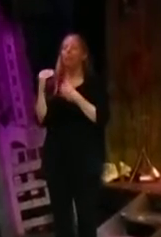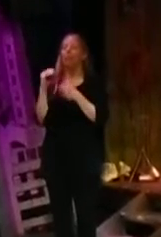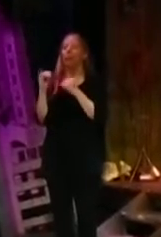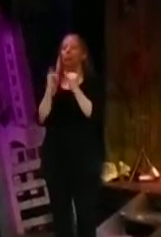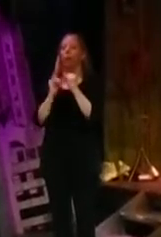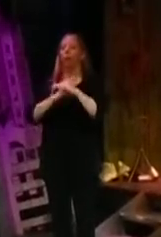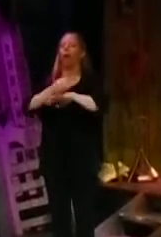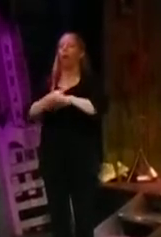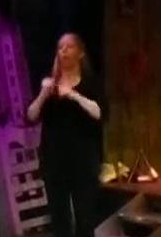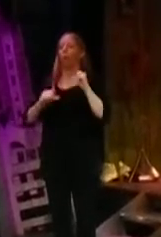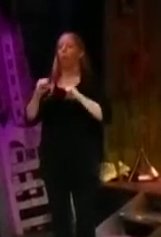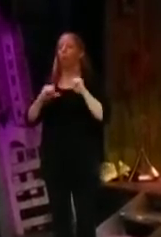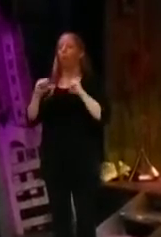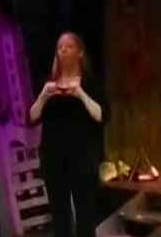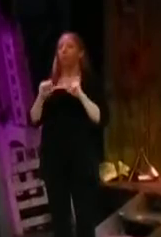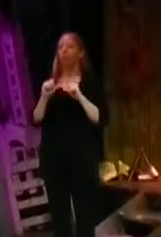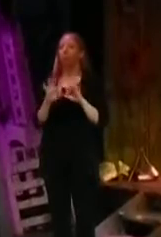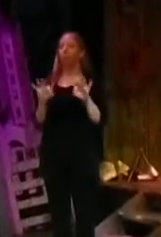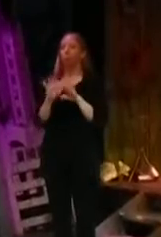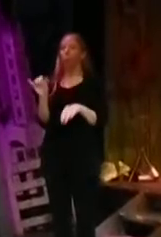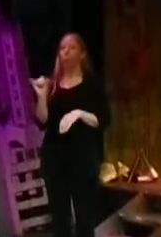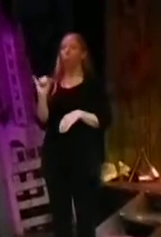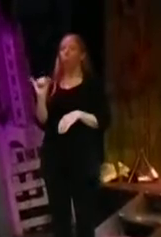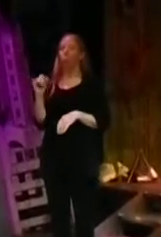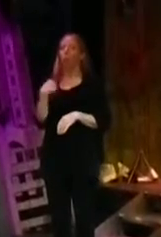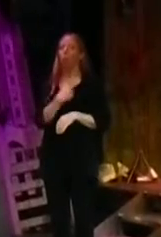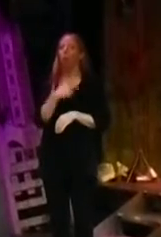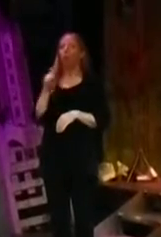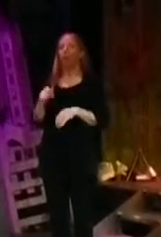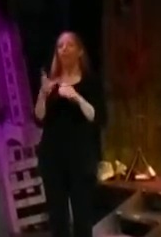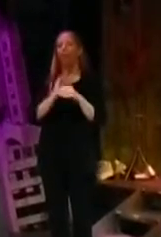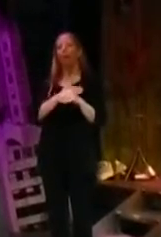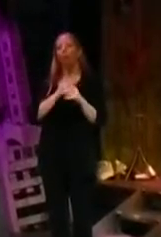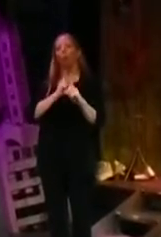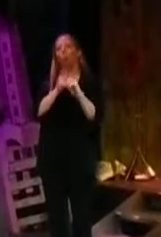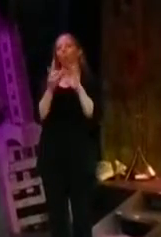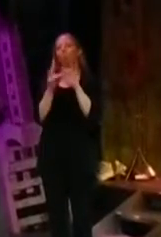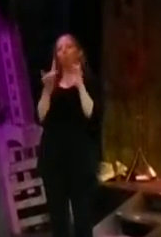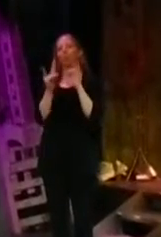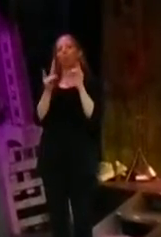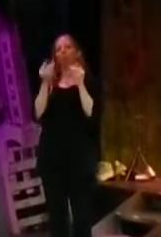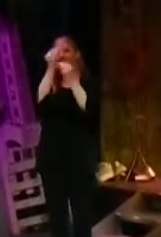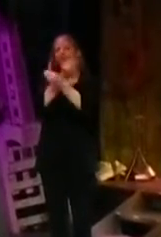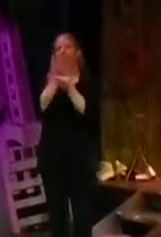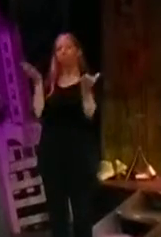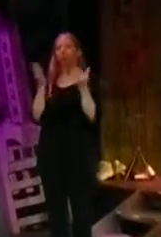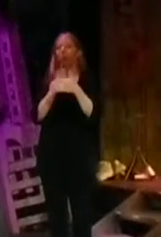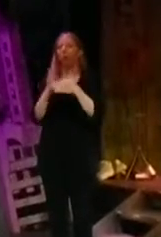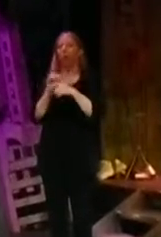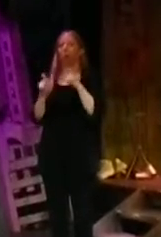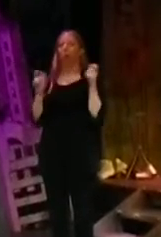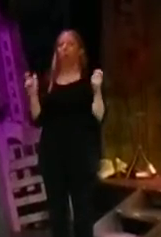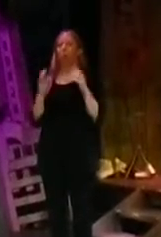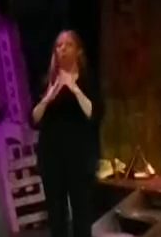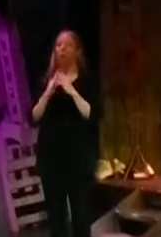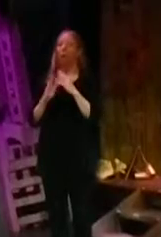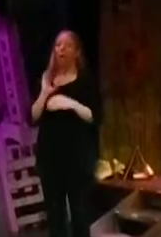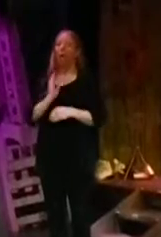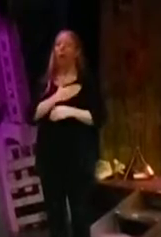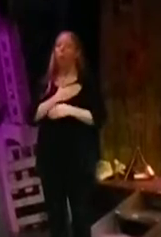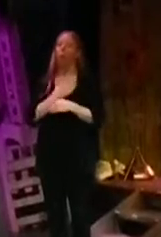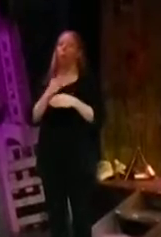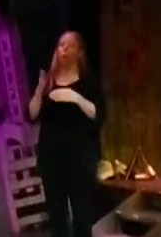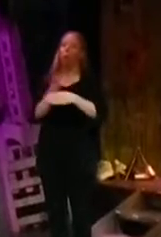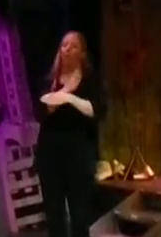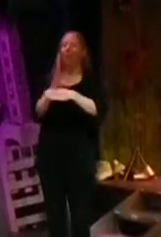Those are really important as well, so that we can get our message out there and share with the larger community, expand our range,